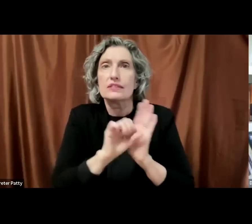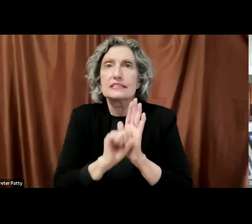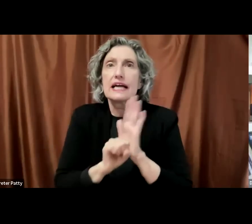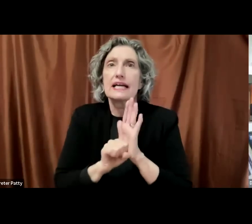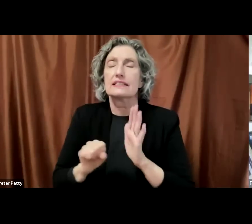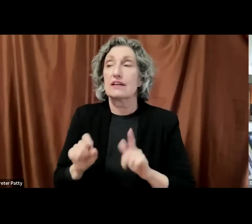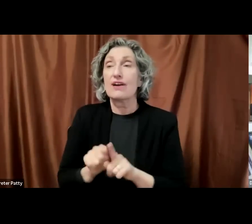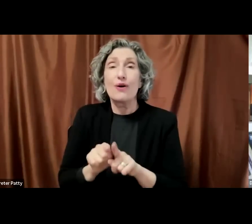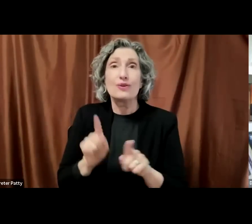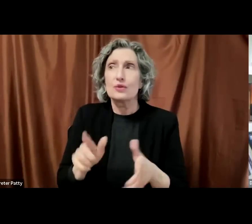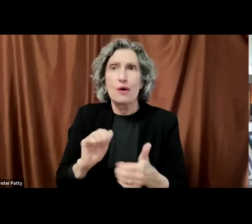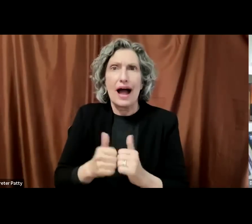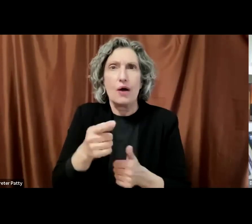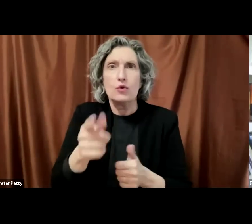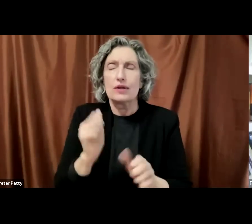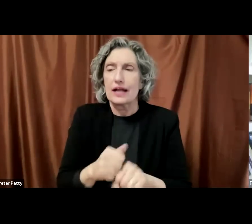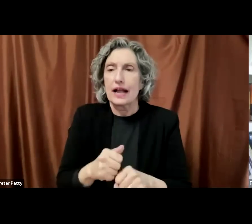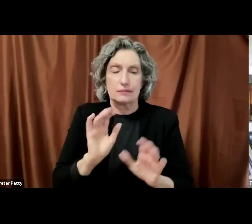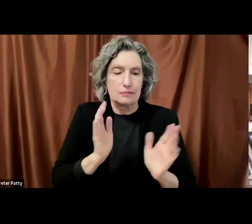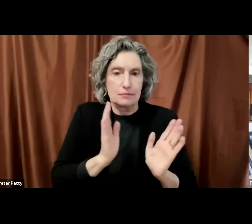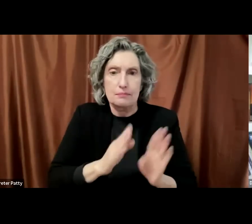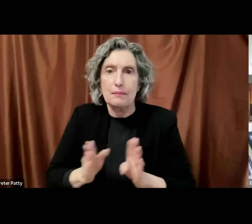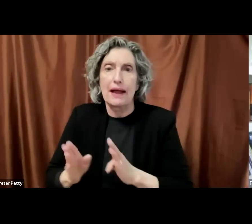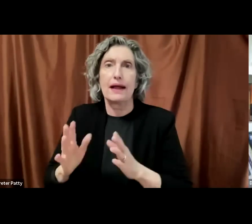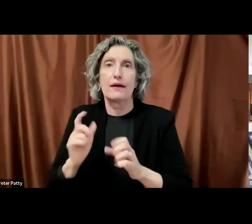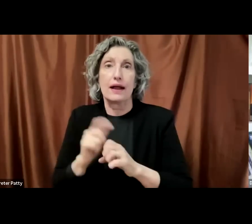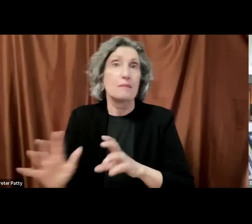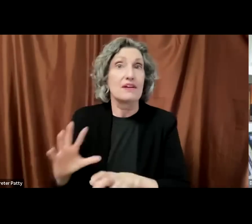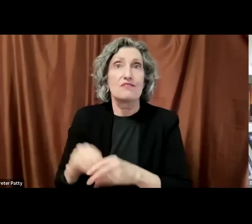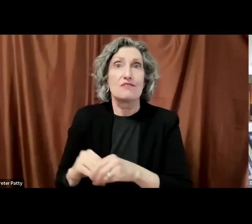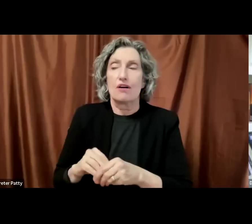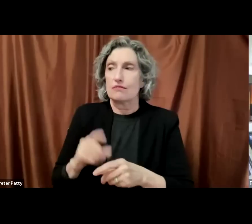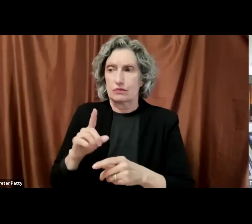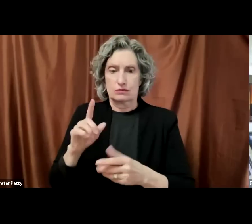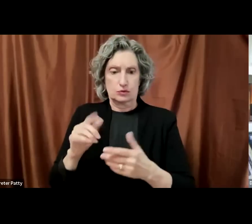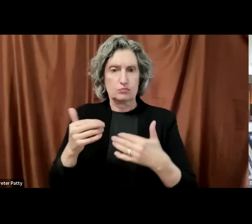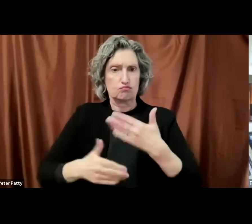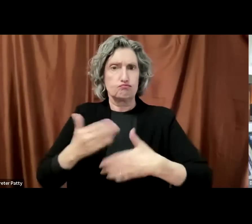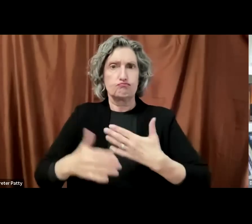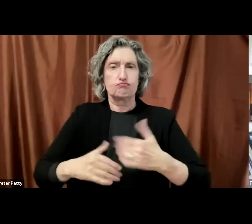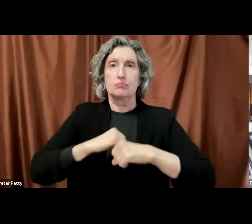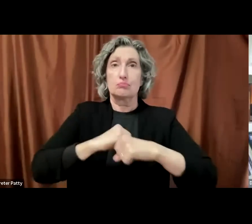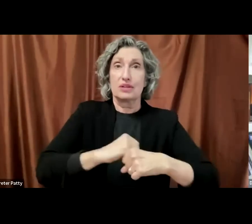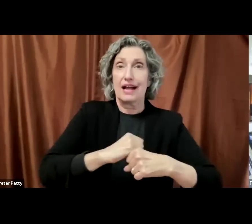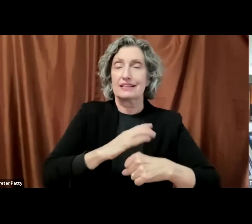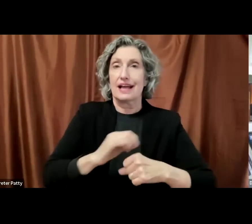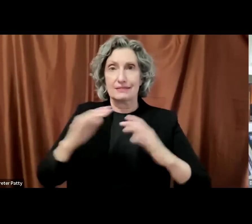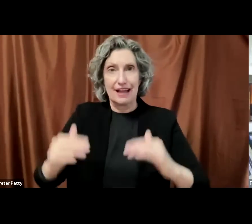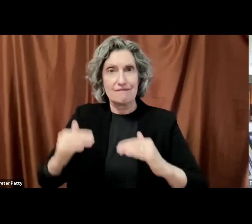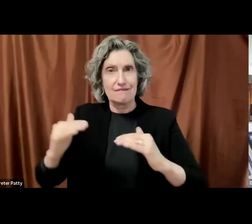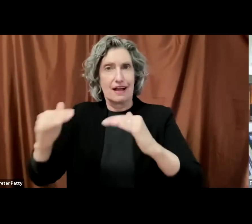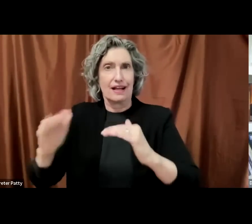can prepare and get involved in the work to protect and advance the sector. And your work and your